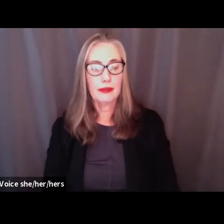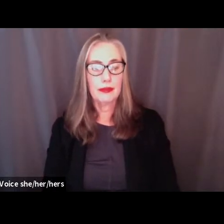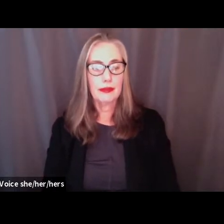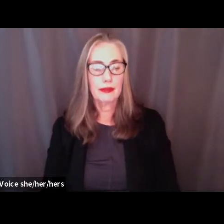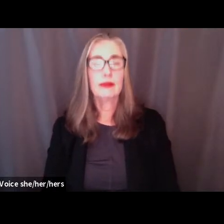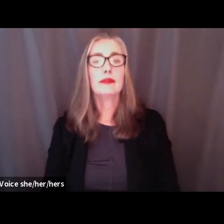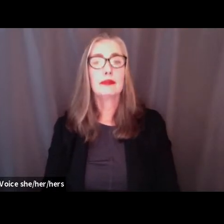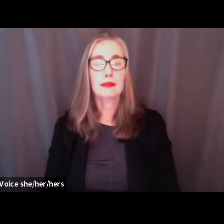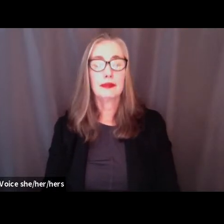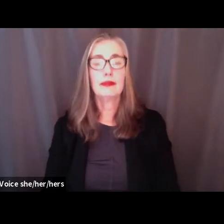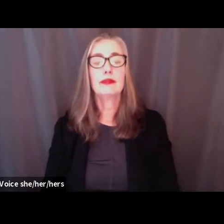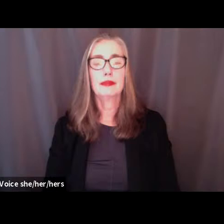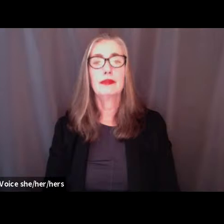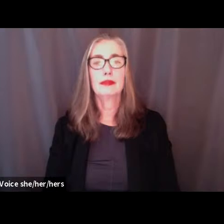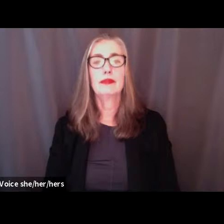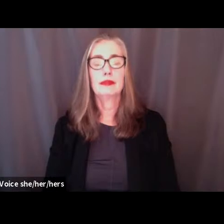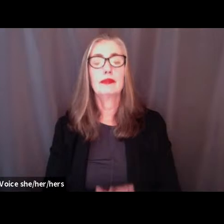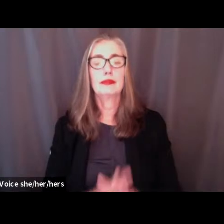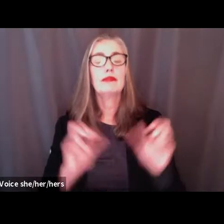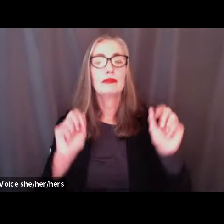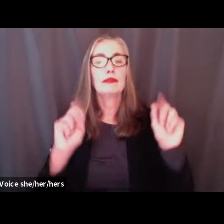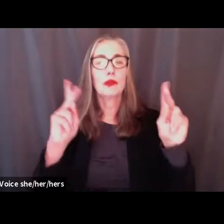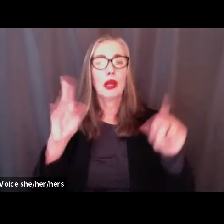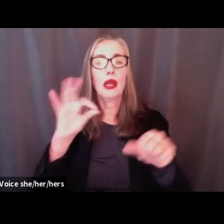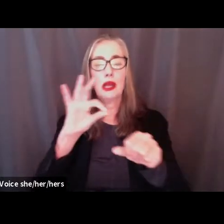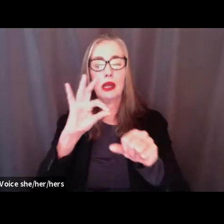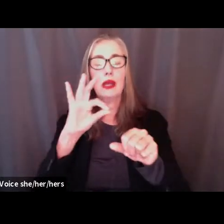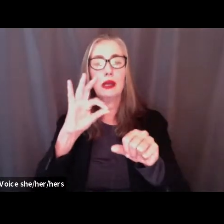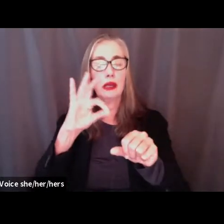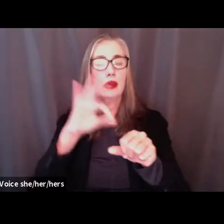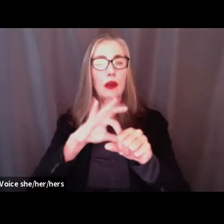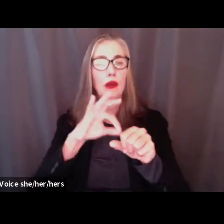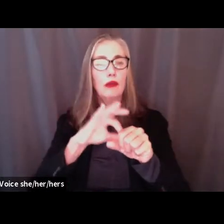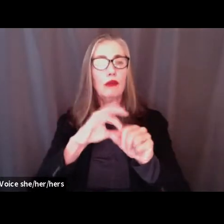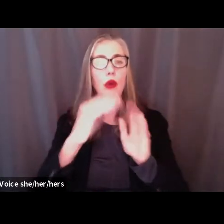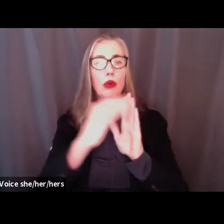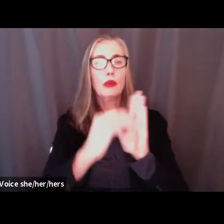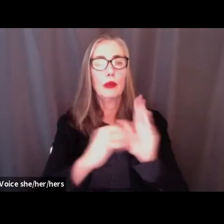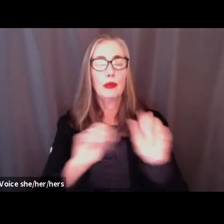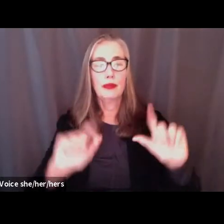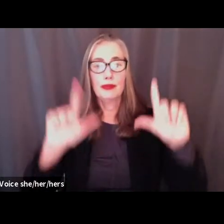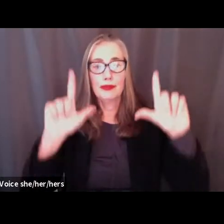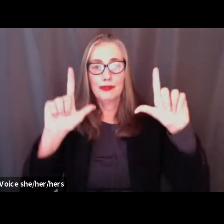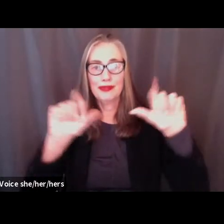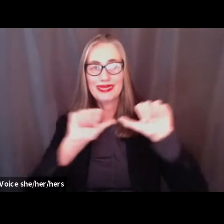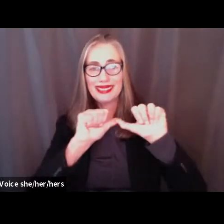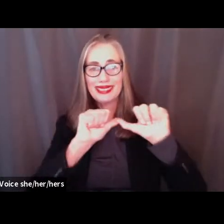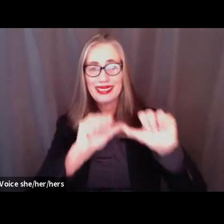Okay, the poll is up. Got 50 seconds to go.